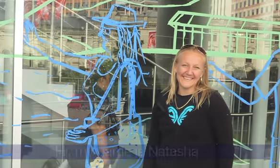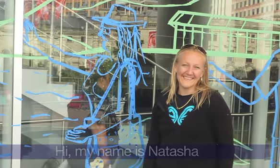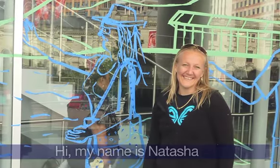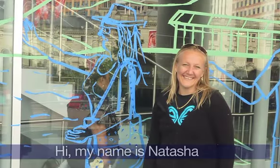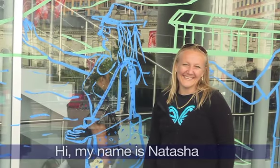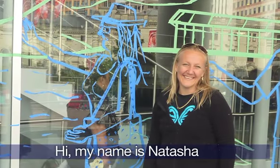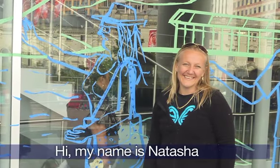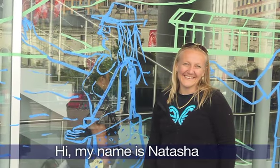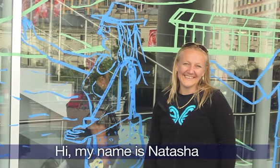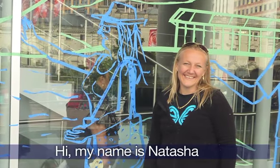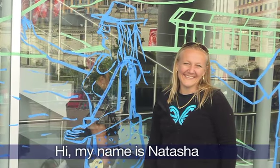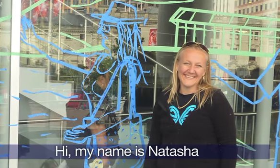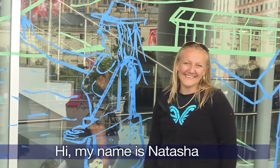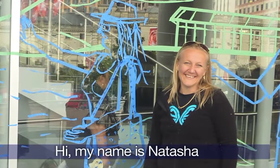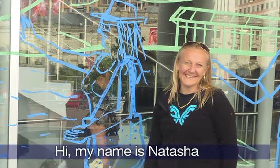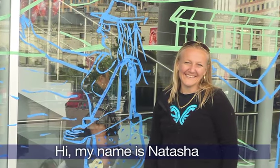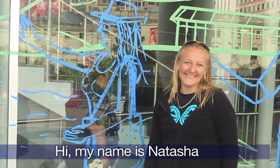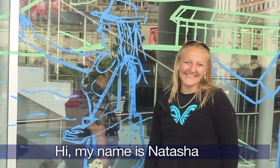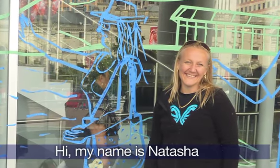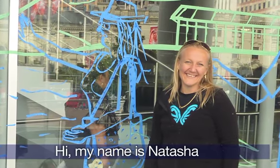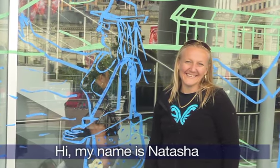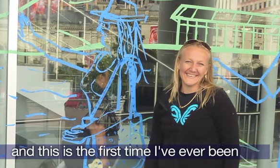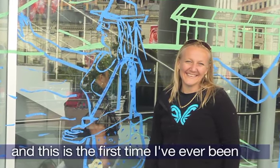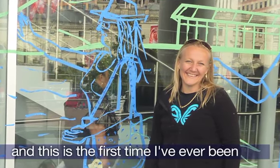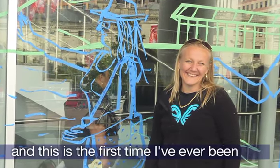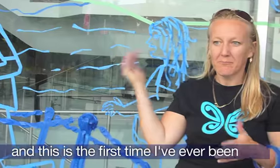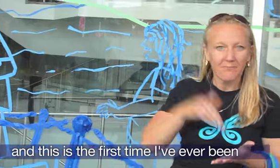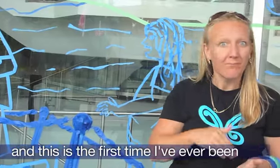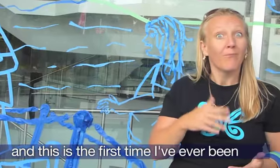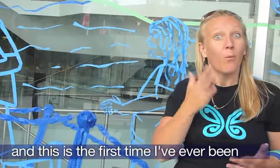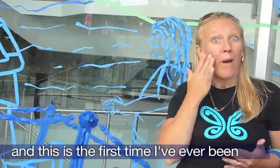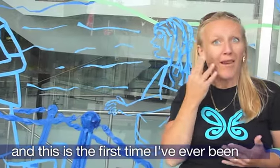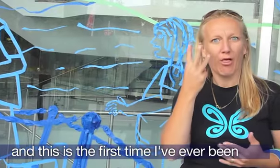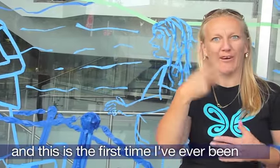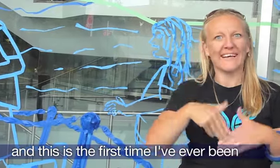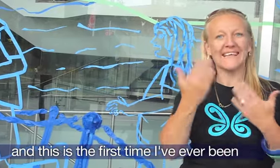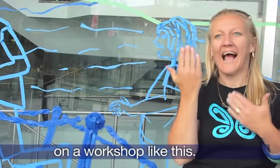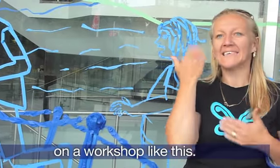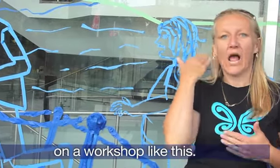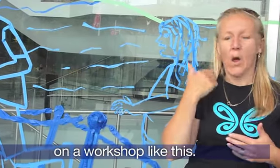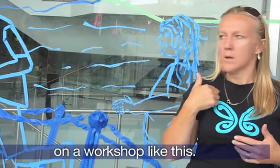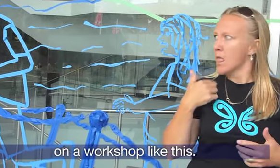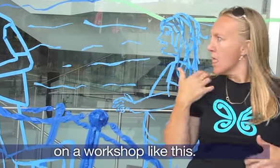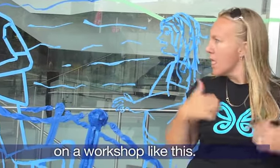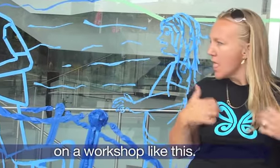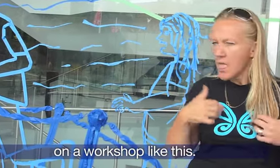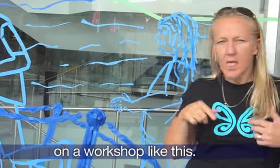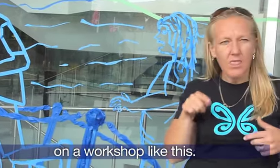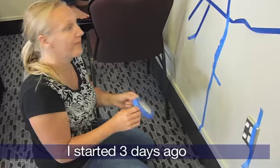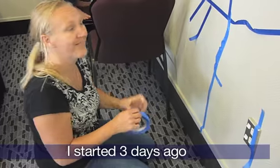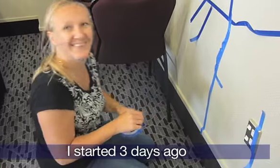Oh, hi, my name is Natasha, and this is the first time I've ever been on a workshop like this. I started 3 days